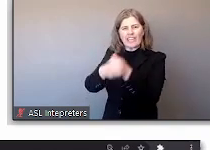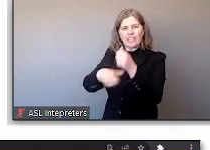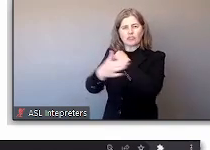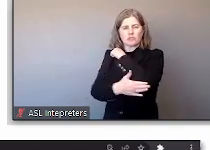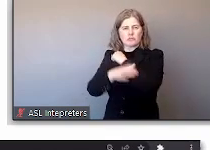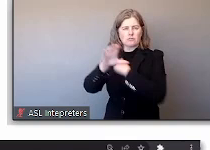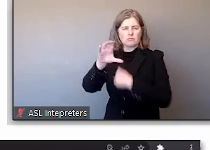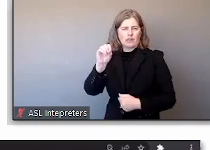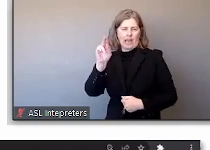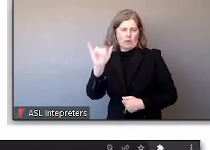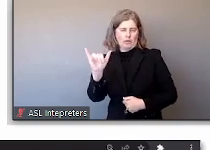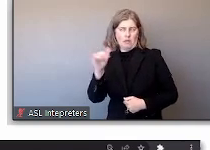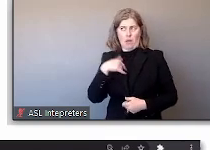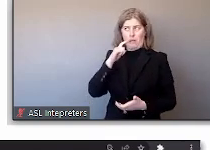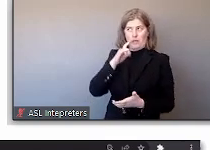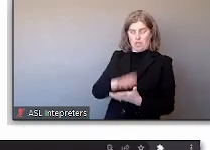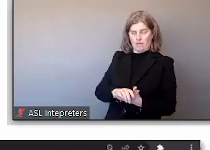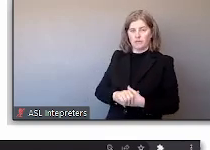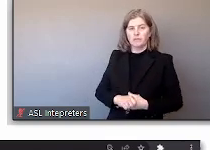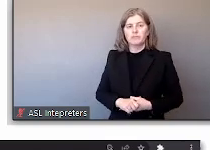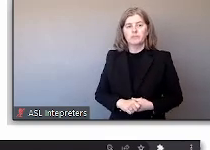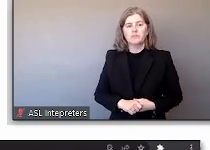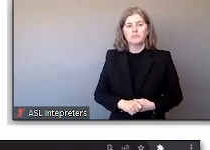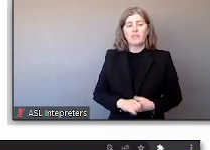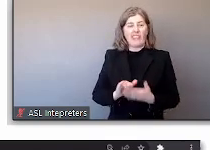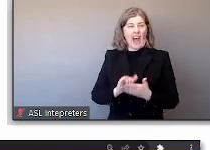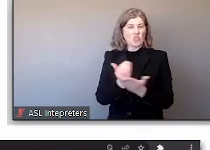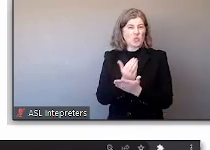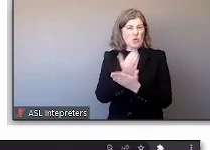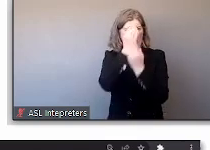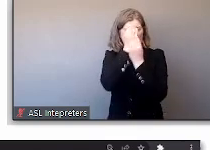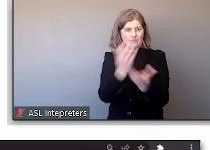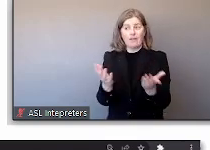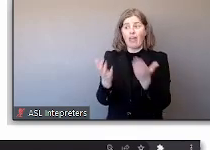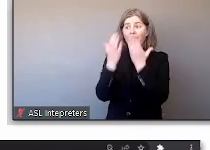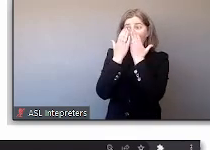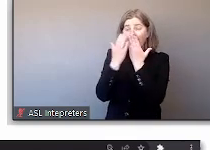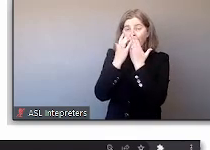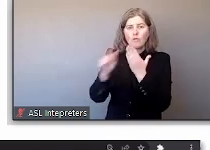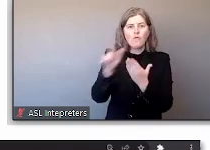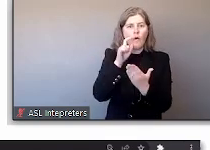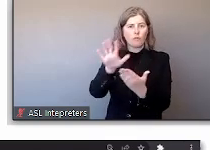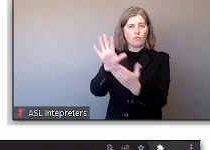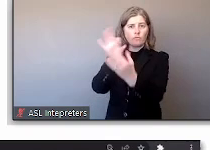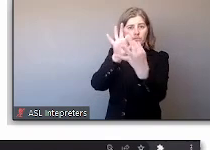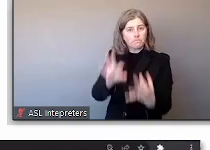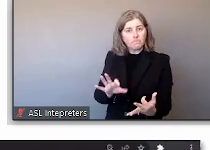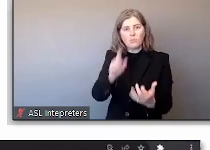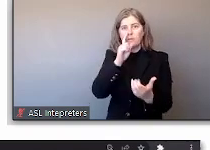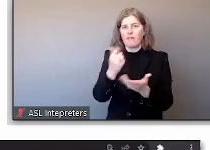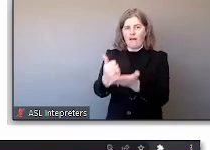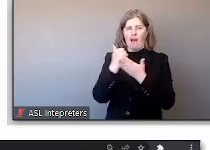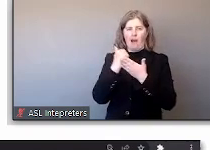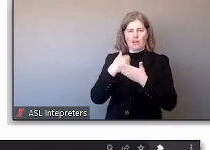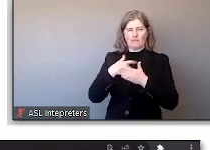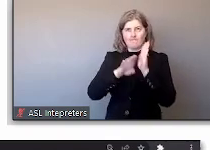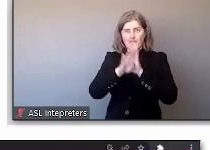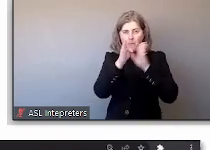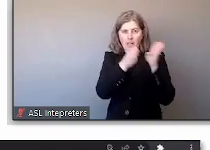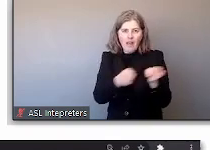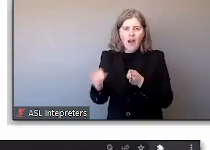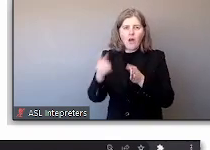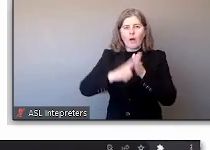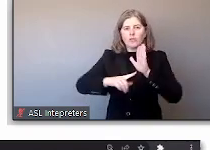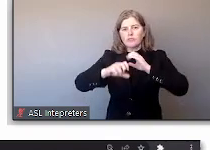believe. And so that's what's new. We'd like to thank everybody who gave us feedback and contributed to that plan. And we're